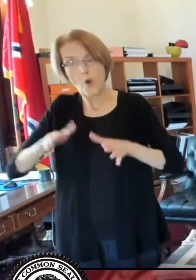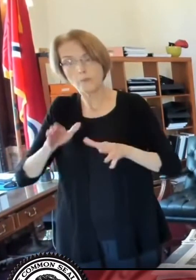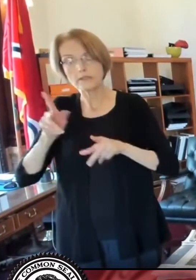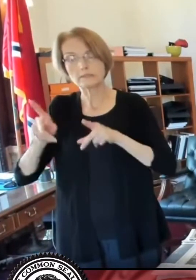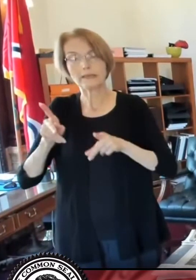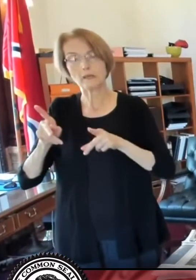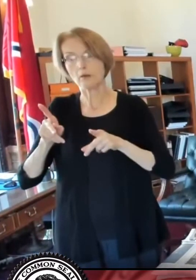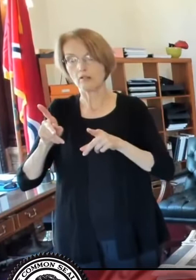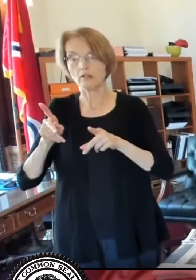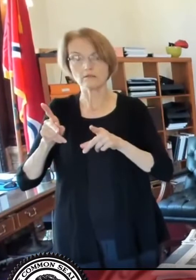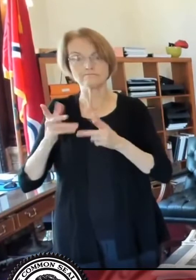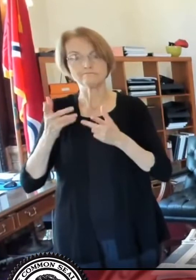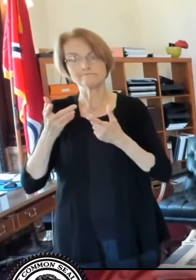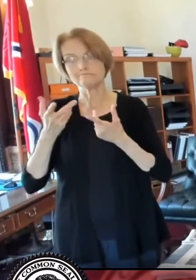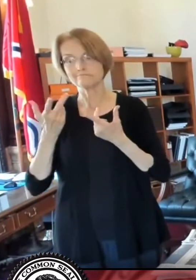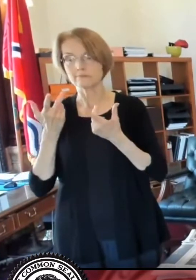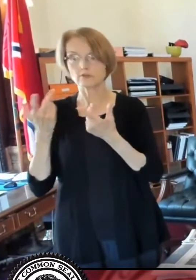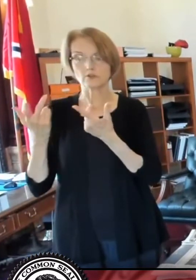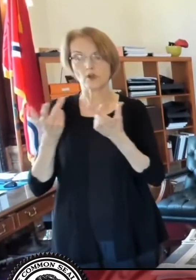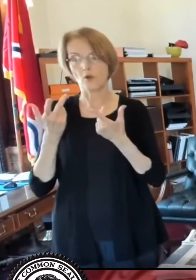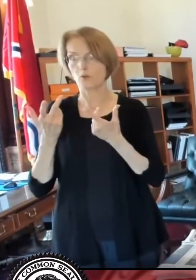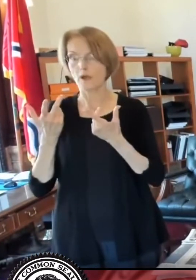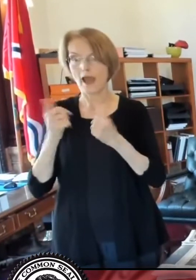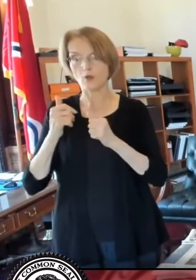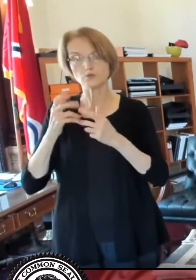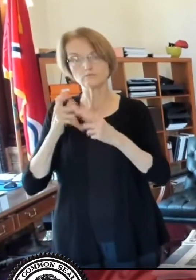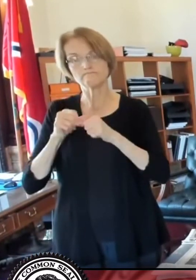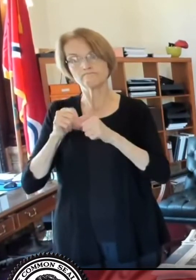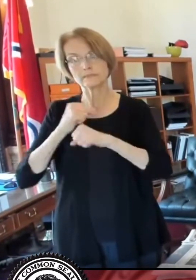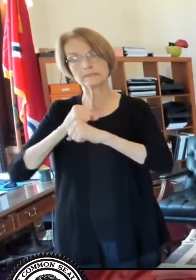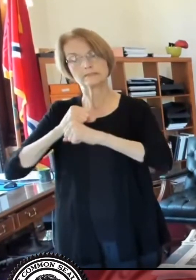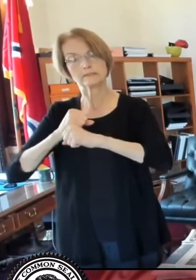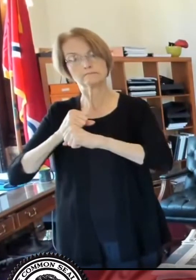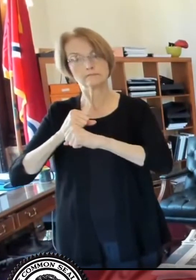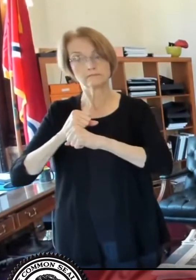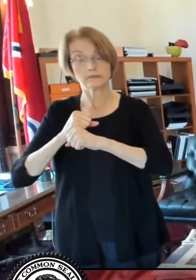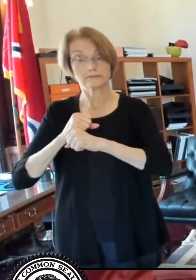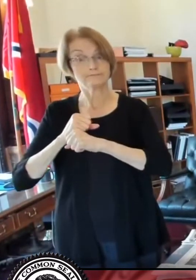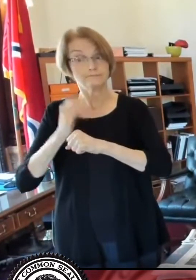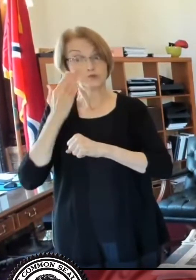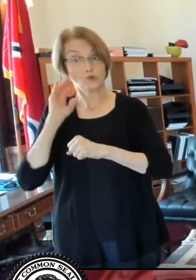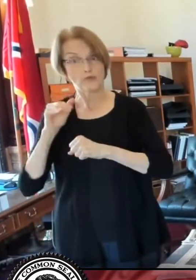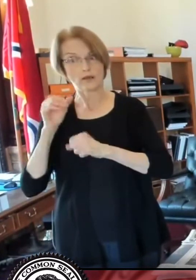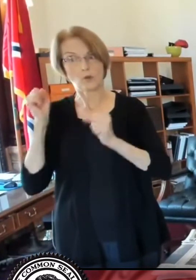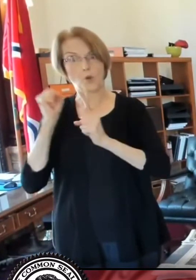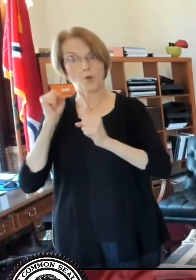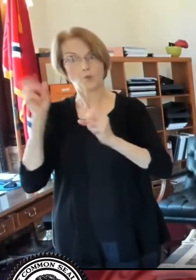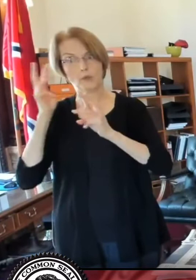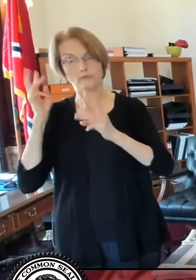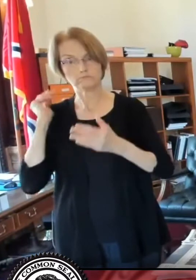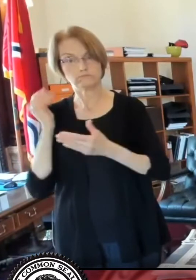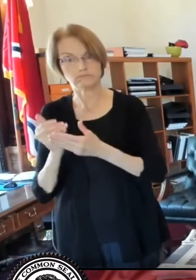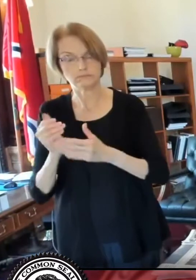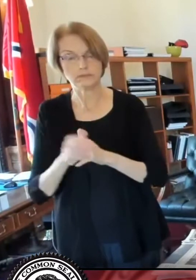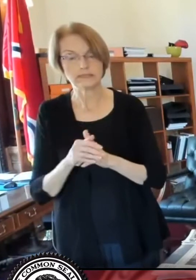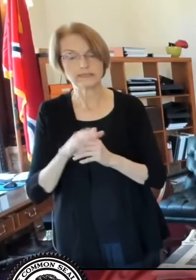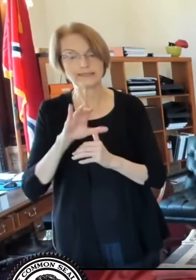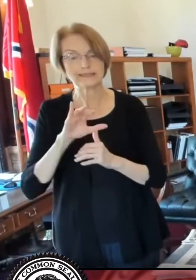COVID-19 safe as we prepare for winter? Well, yes, City Hope